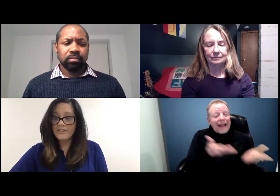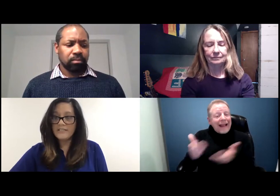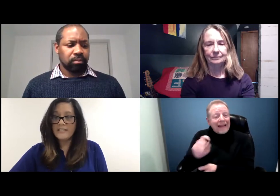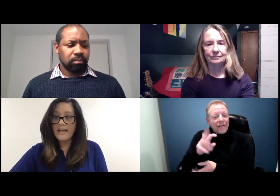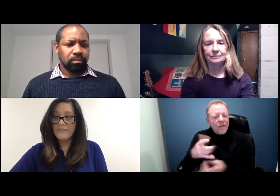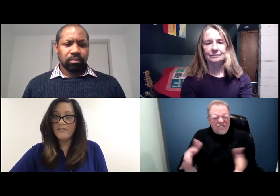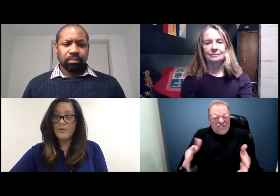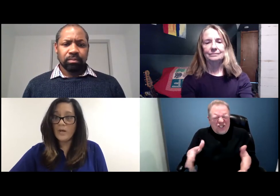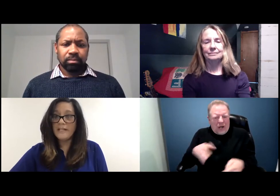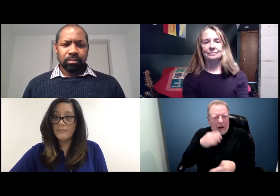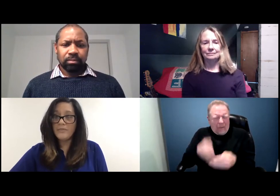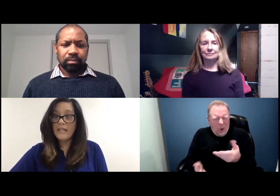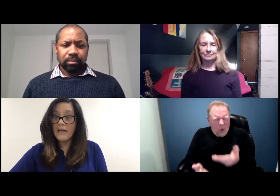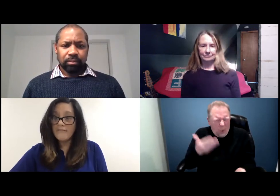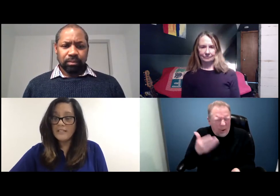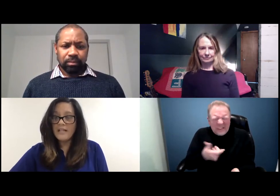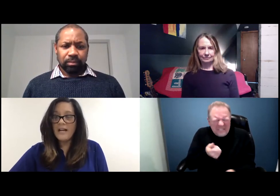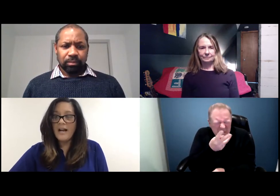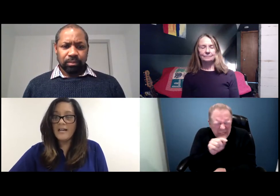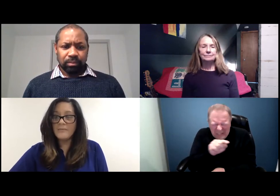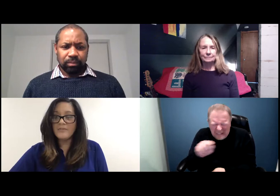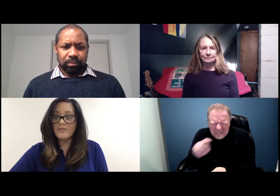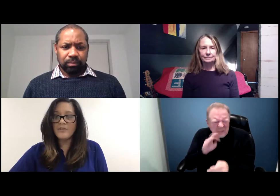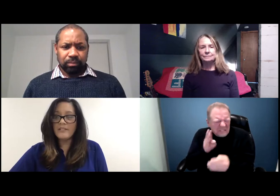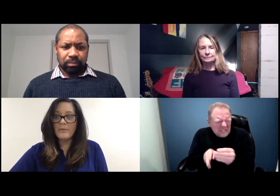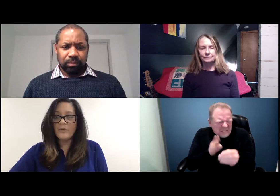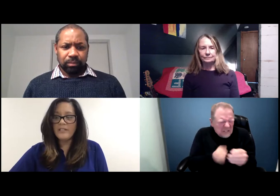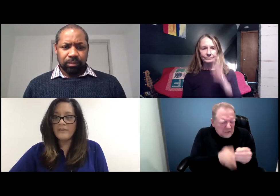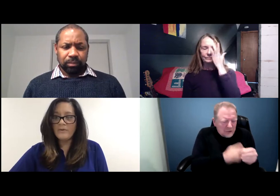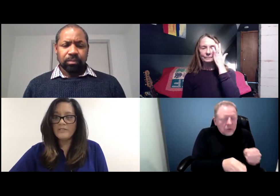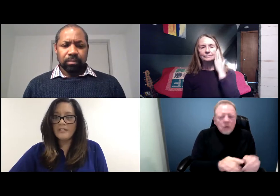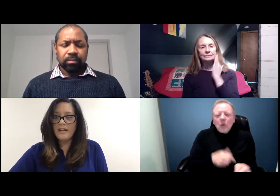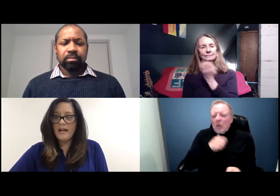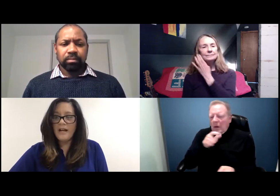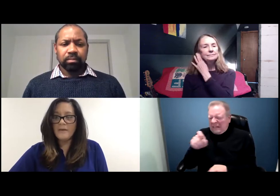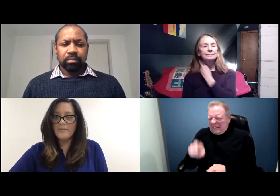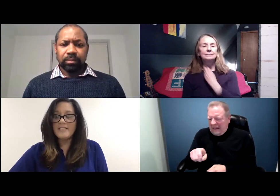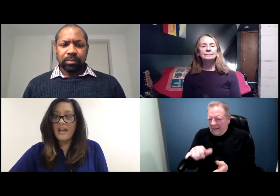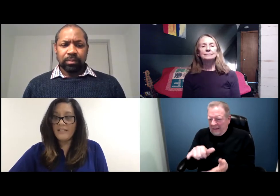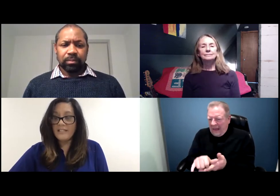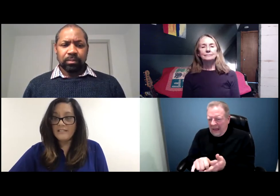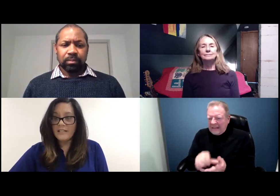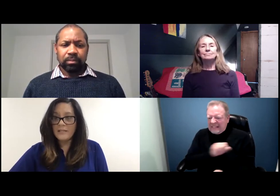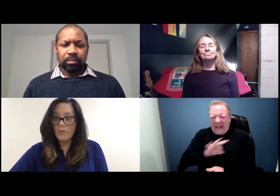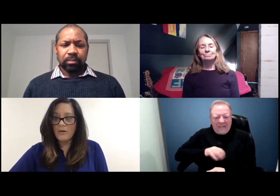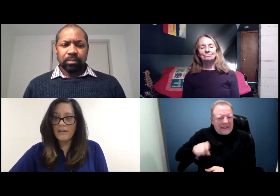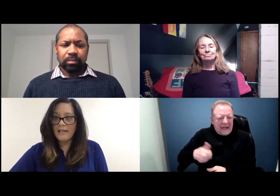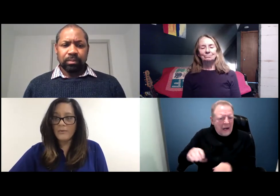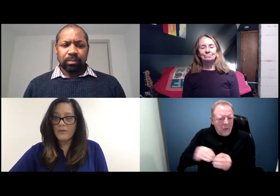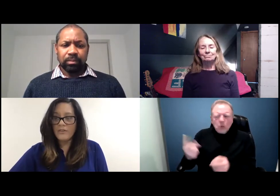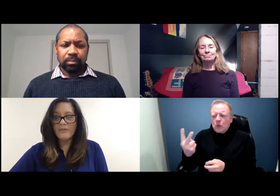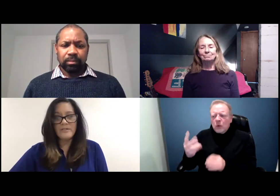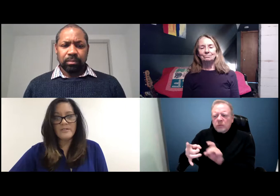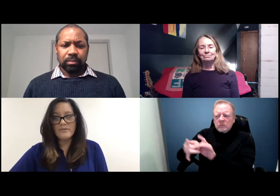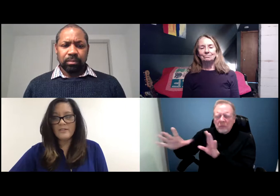We just have a few items left. So certainly we don't need those staffing needs anymore. And